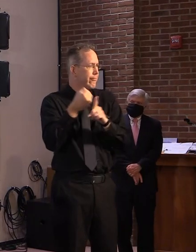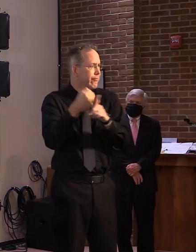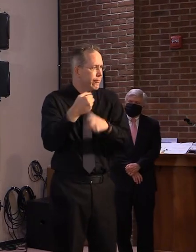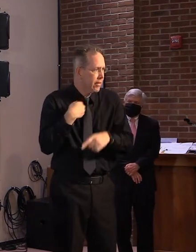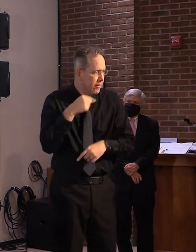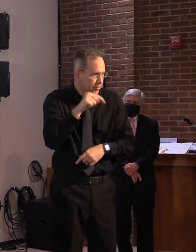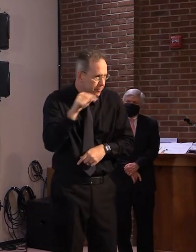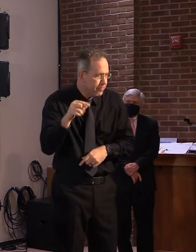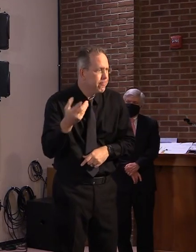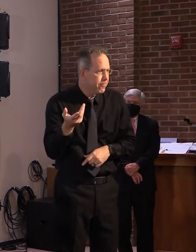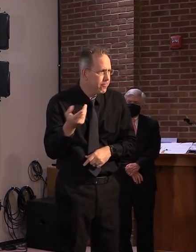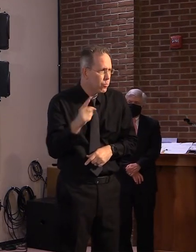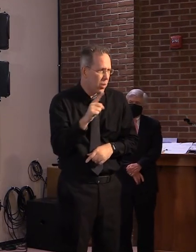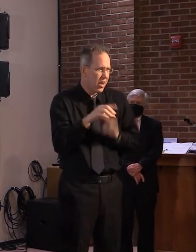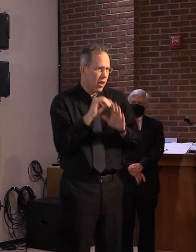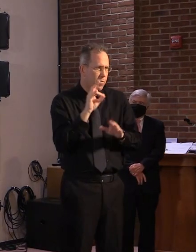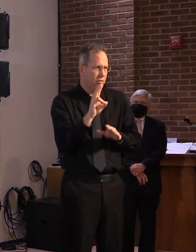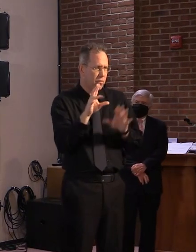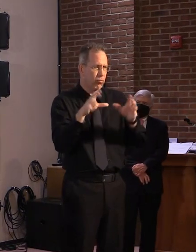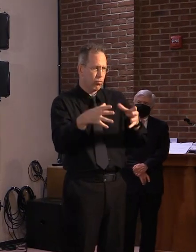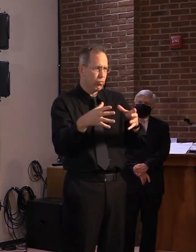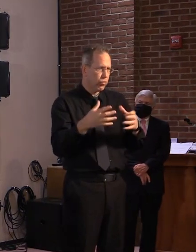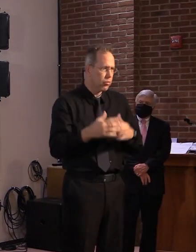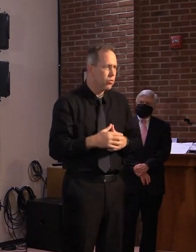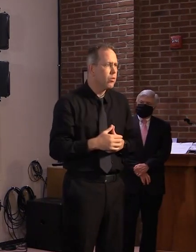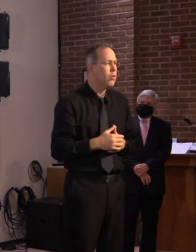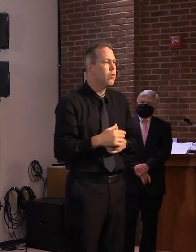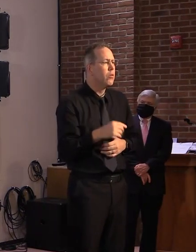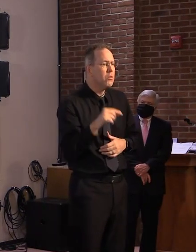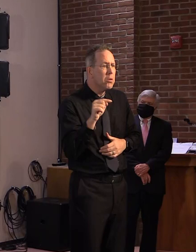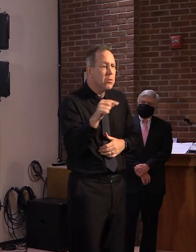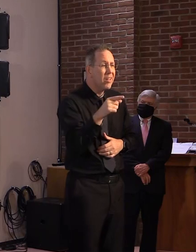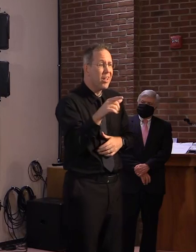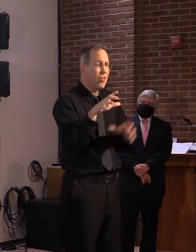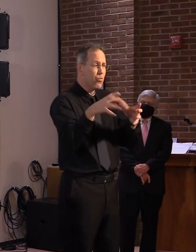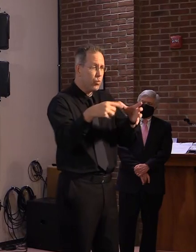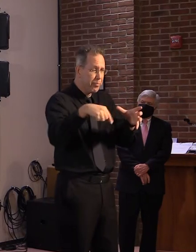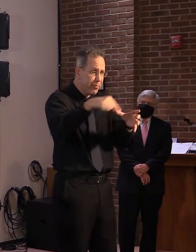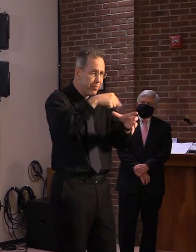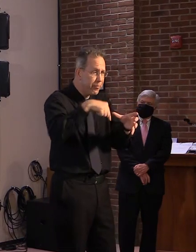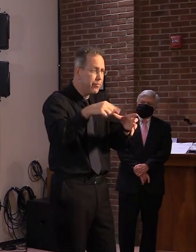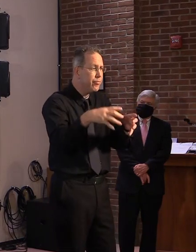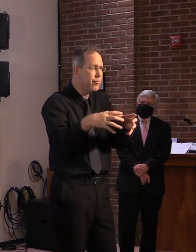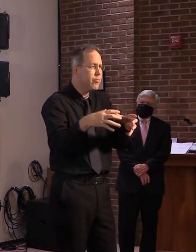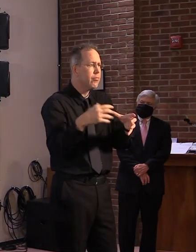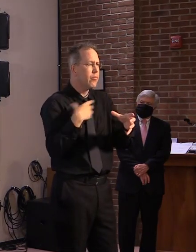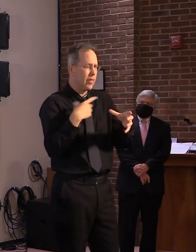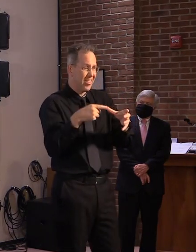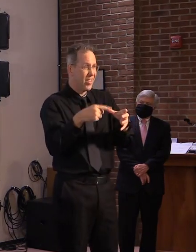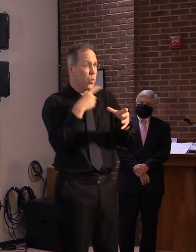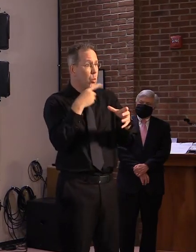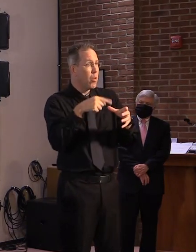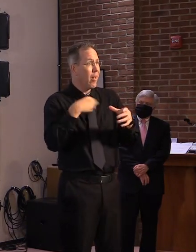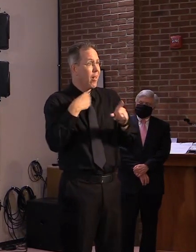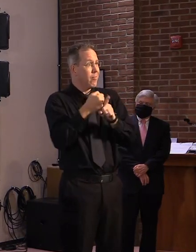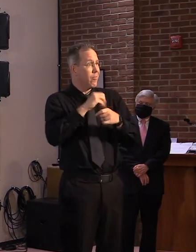their risk, need to be in quarantine, but may never actually show a positive test or a symptom.